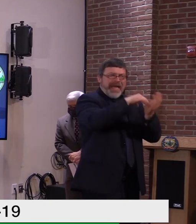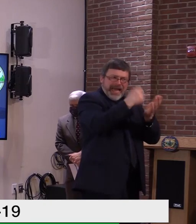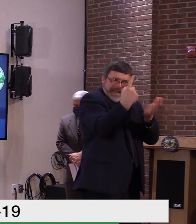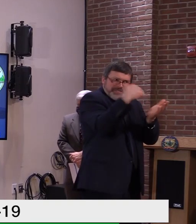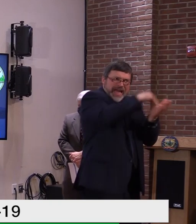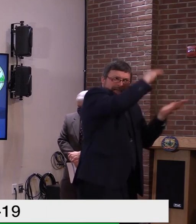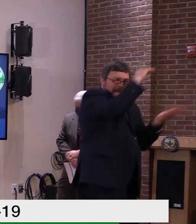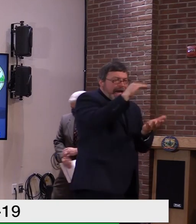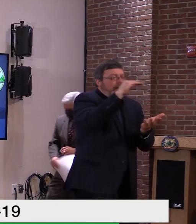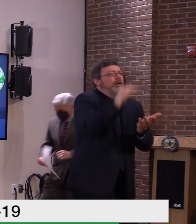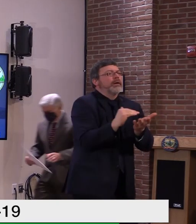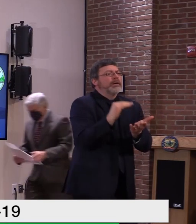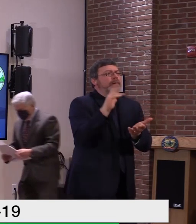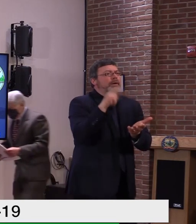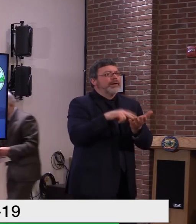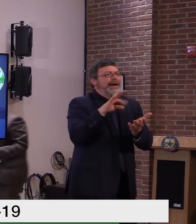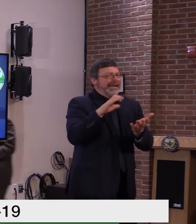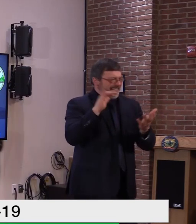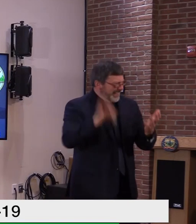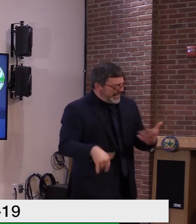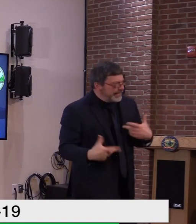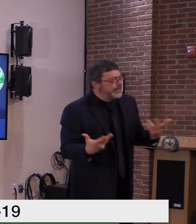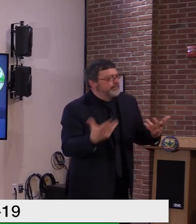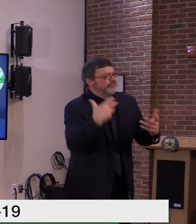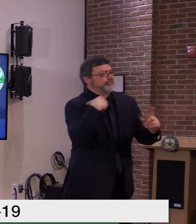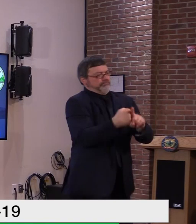let Secretary Smith answer the rest of that.